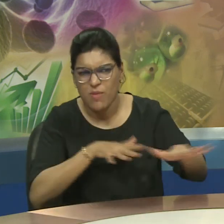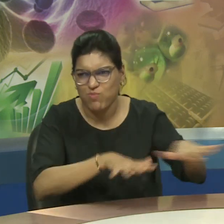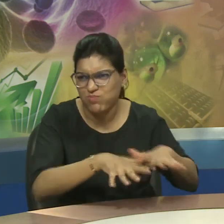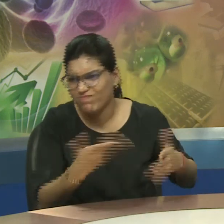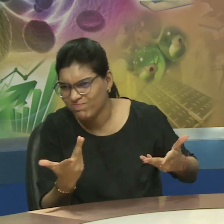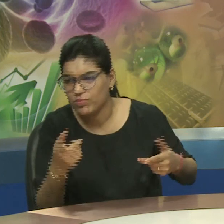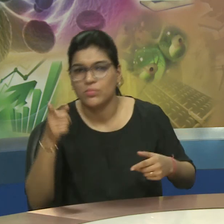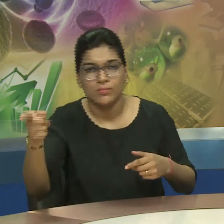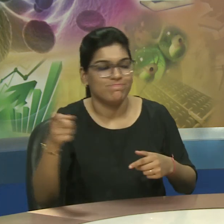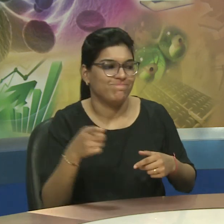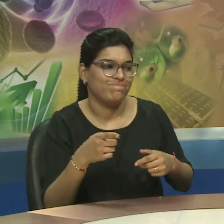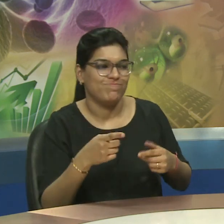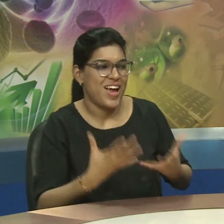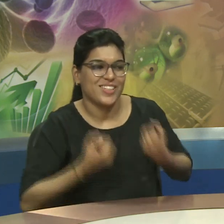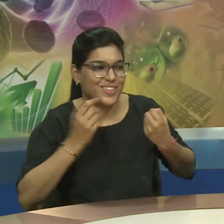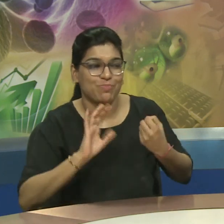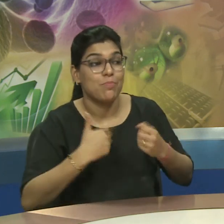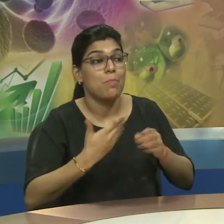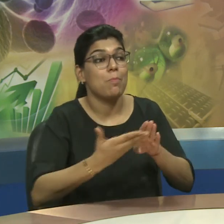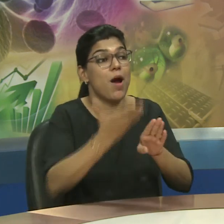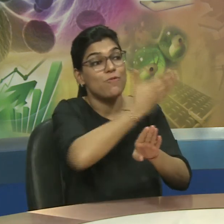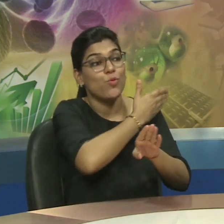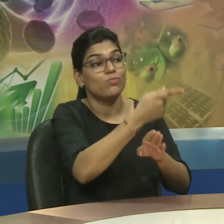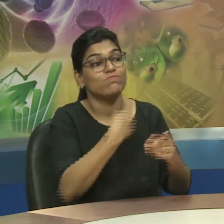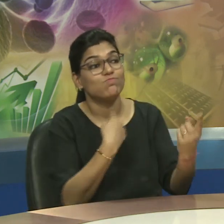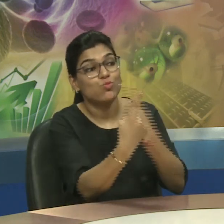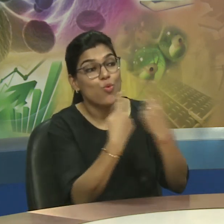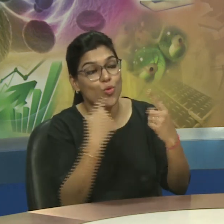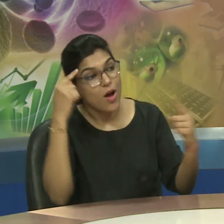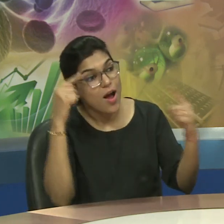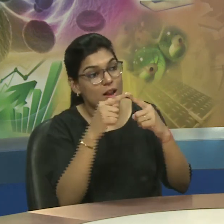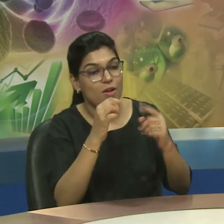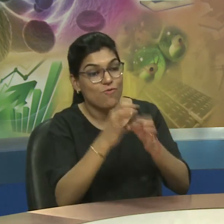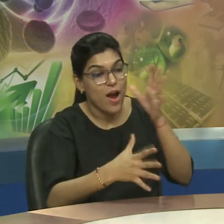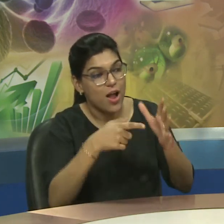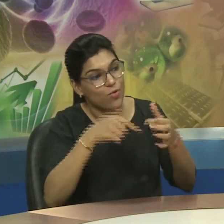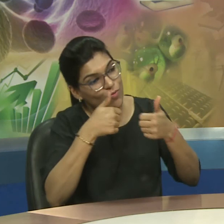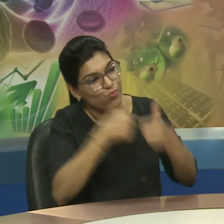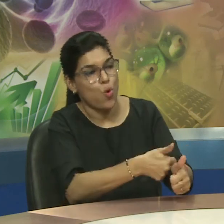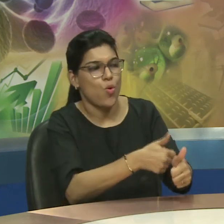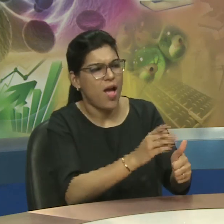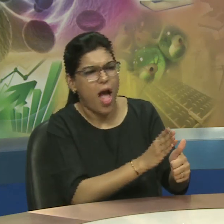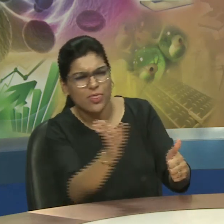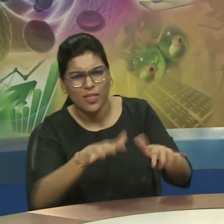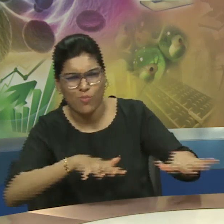nearest cause not only for the loss. Only then the insurance company is liable to